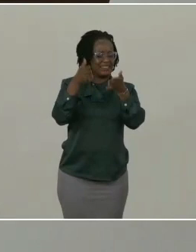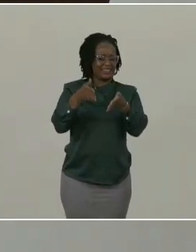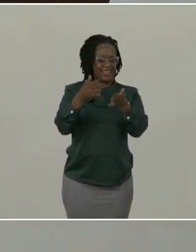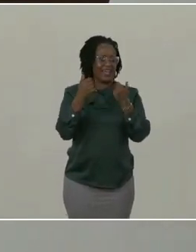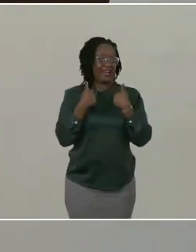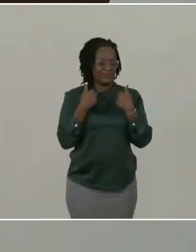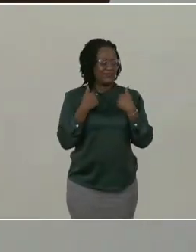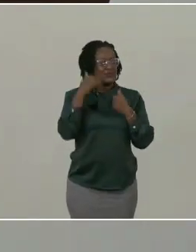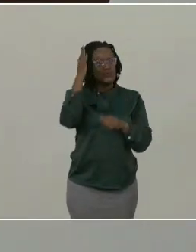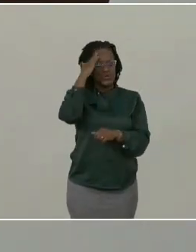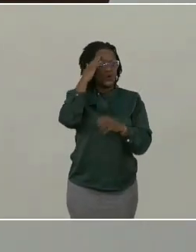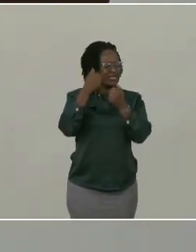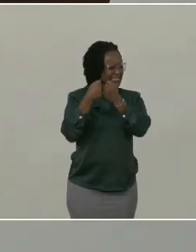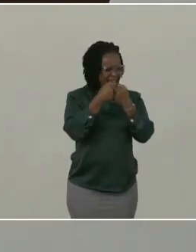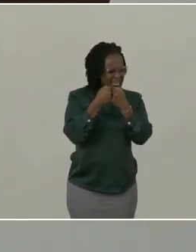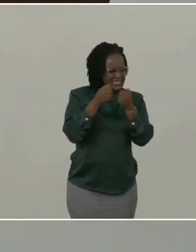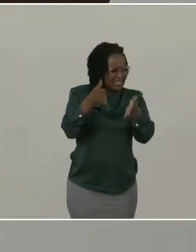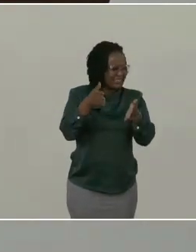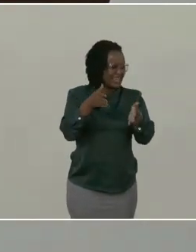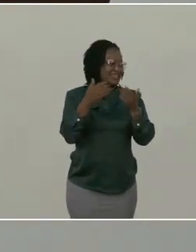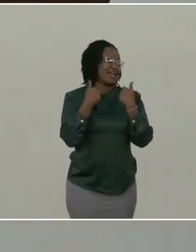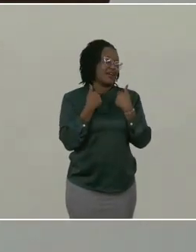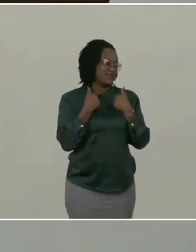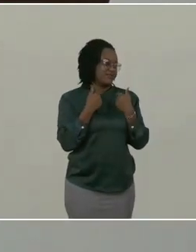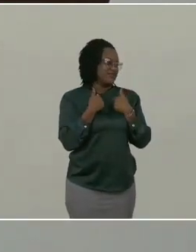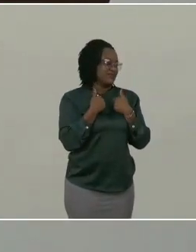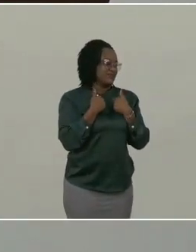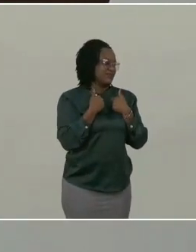Yes, we know it is a challenge.